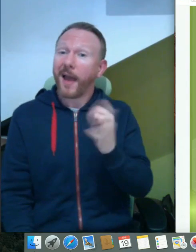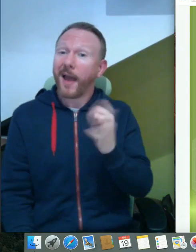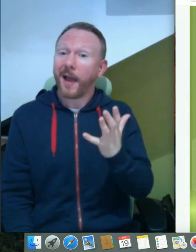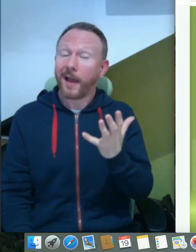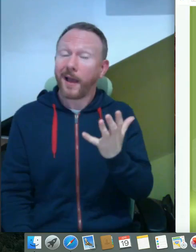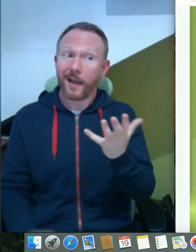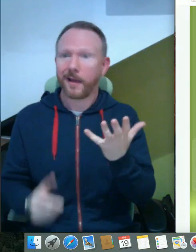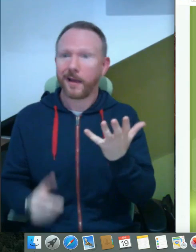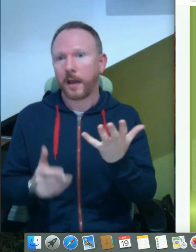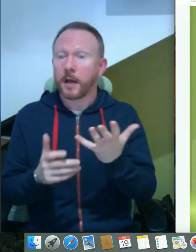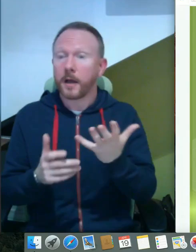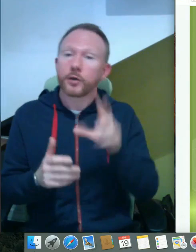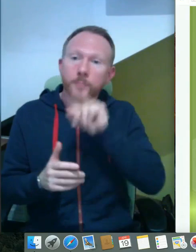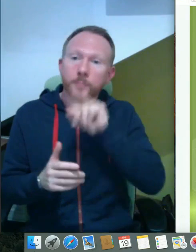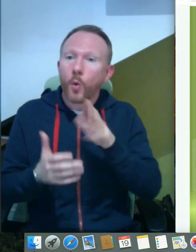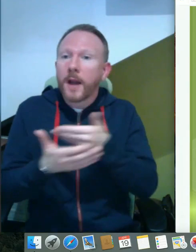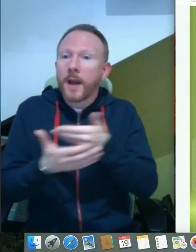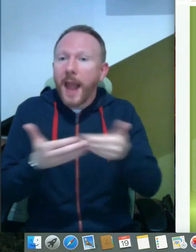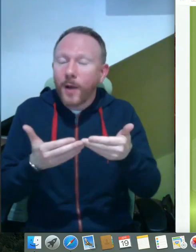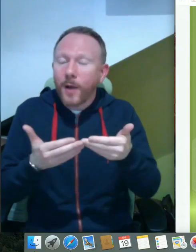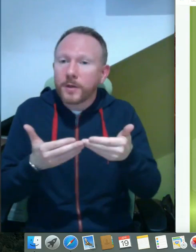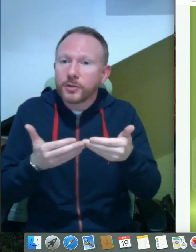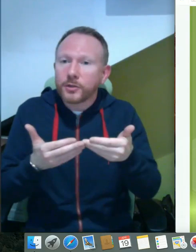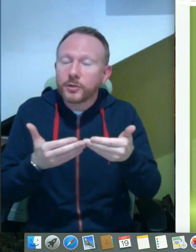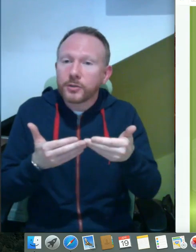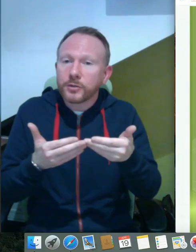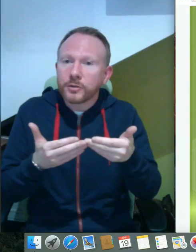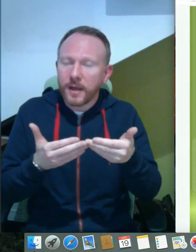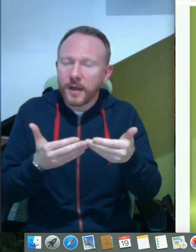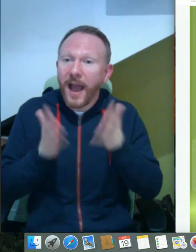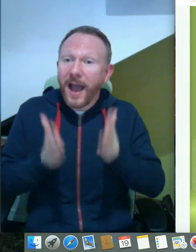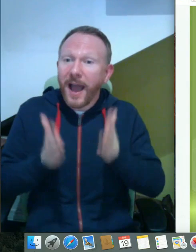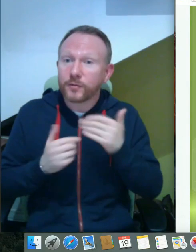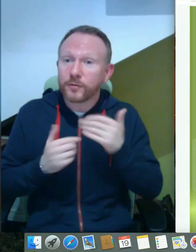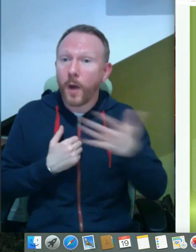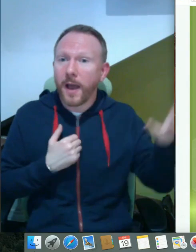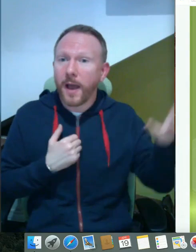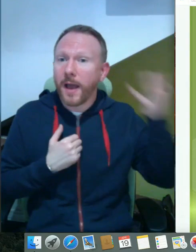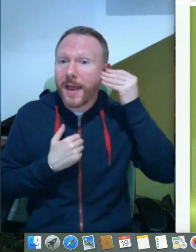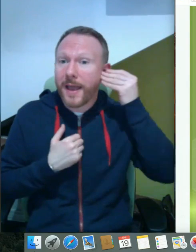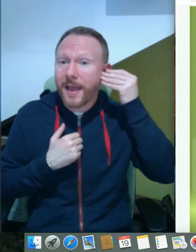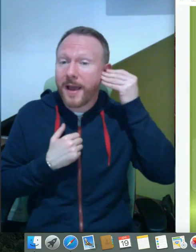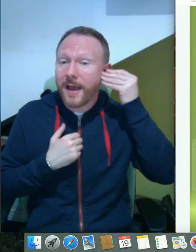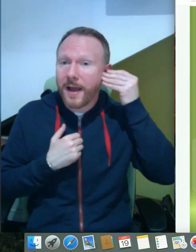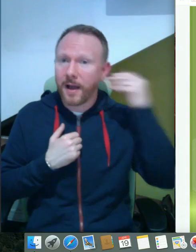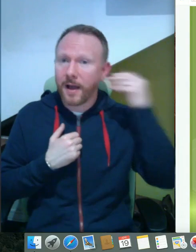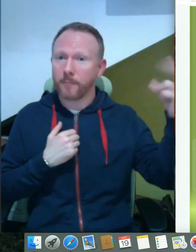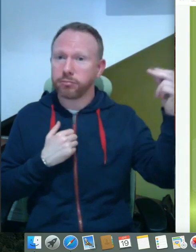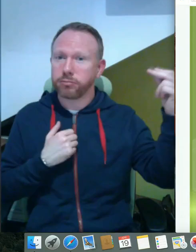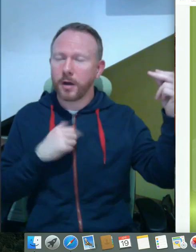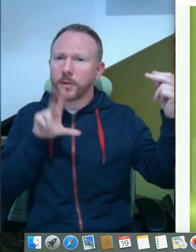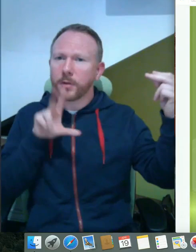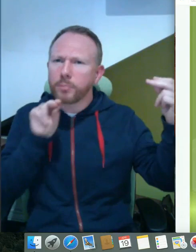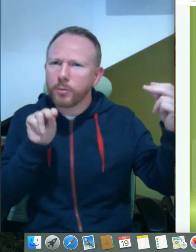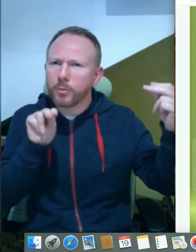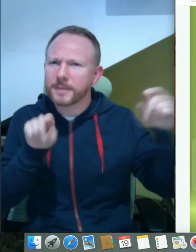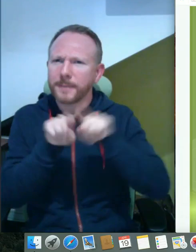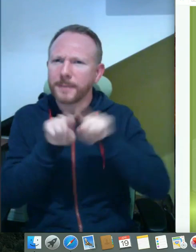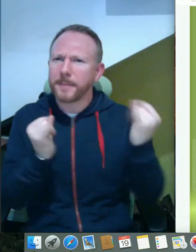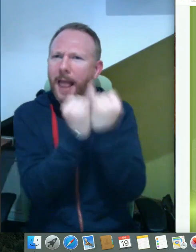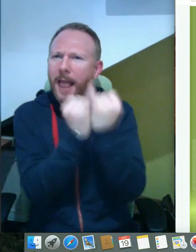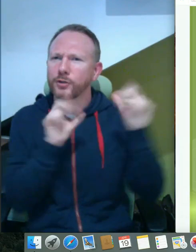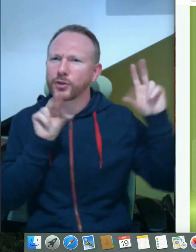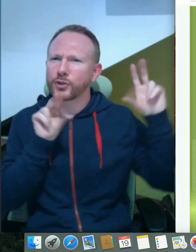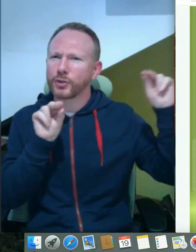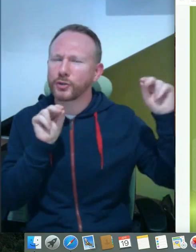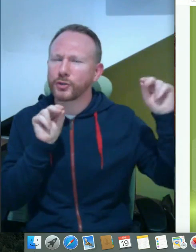obviously, for vocal overlap reasons, but it is also very much, spoken